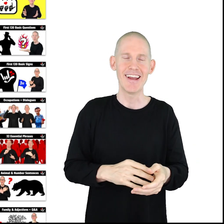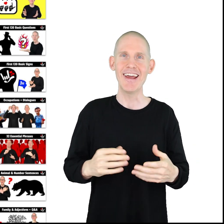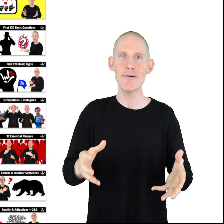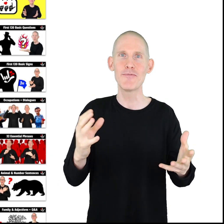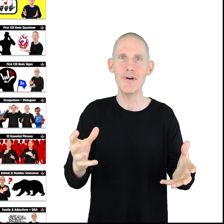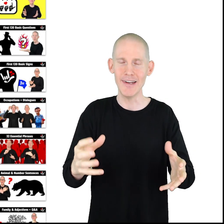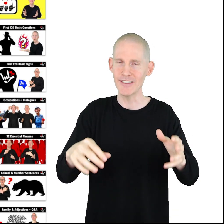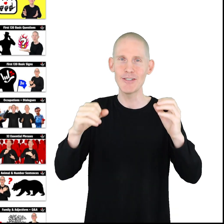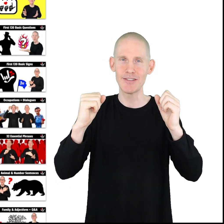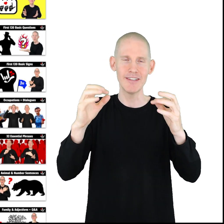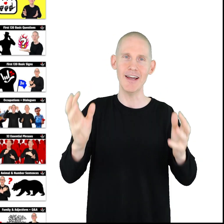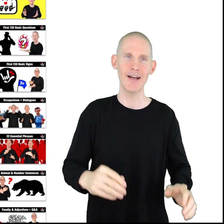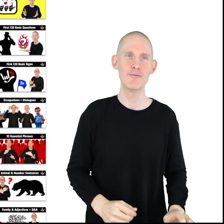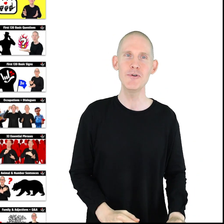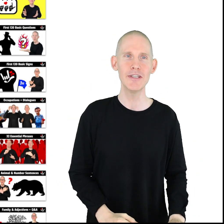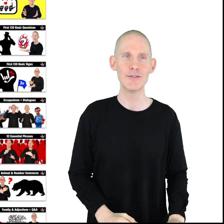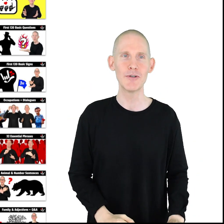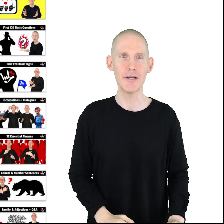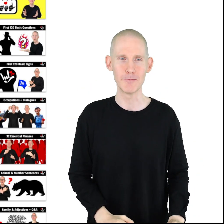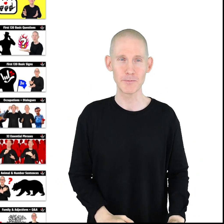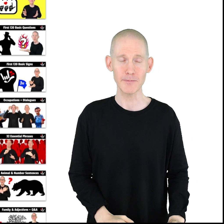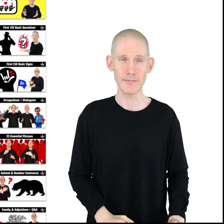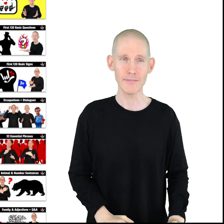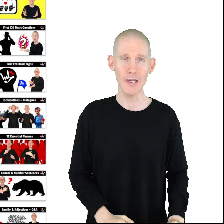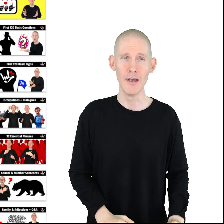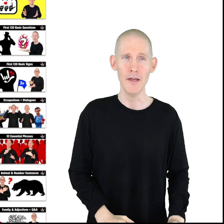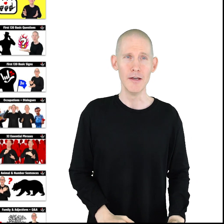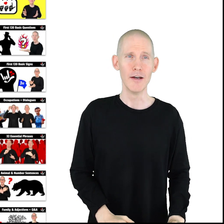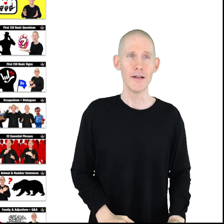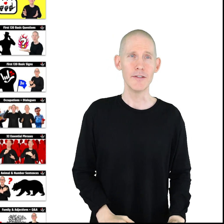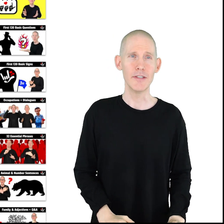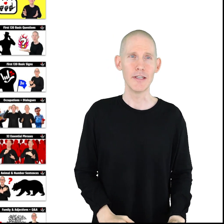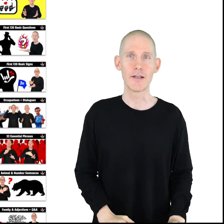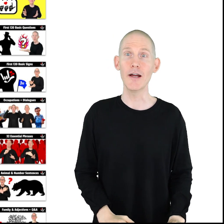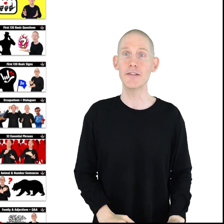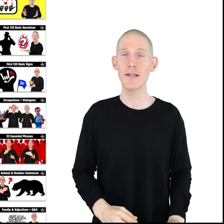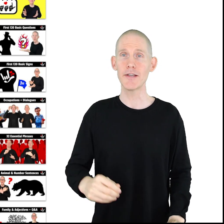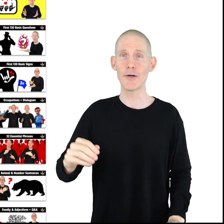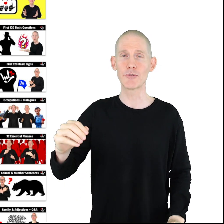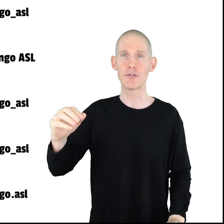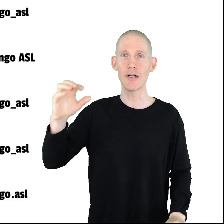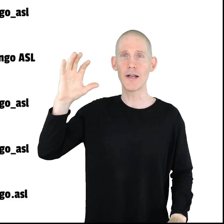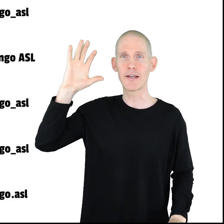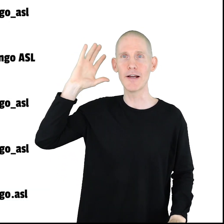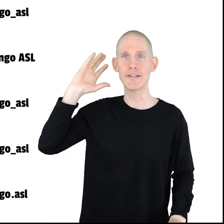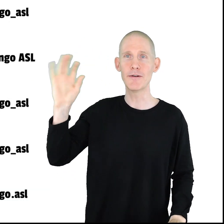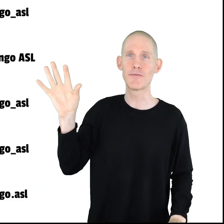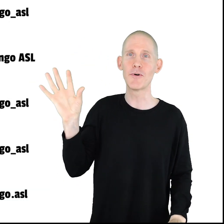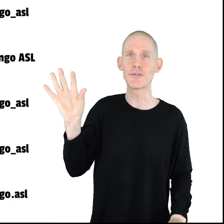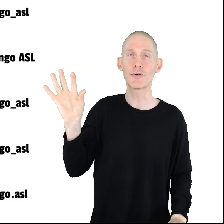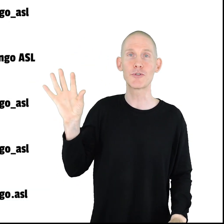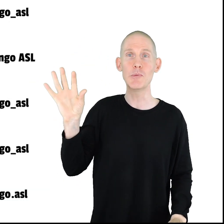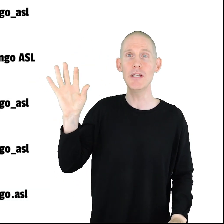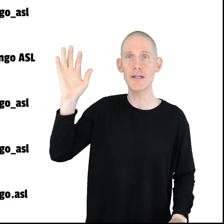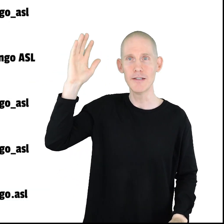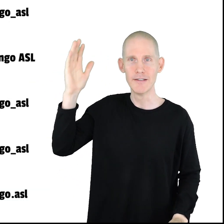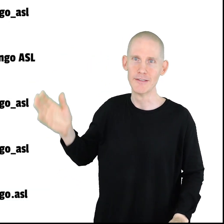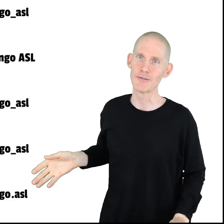And I have fun. just, yeah, I really enjoy it. Let's see, content. I also create a lot of content for social media. So